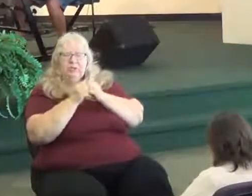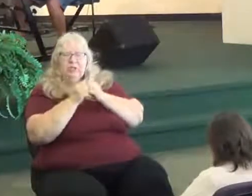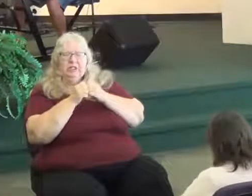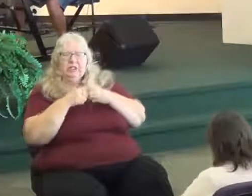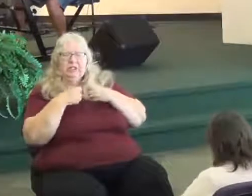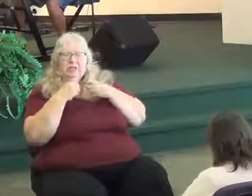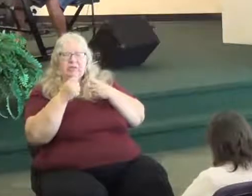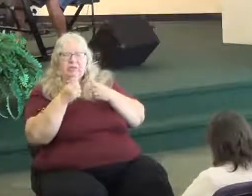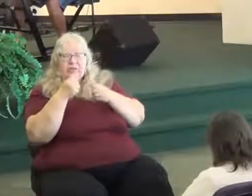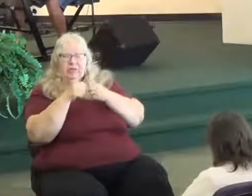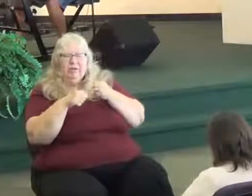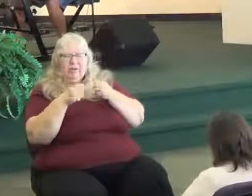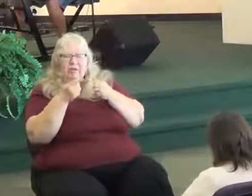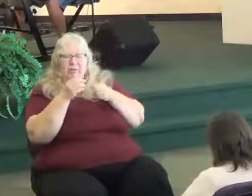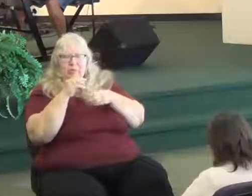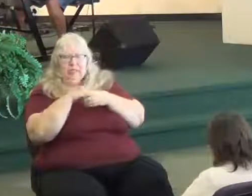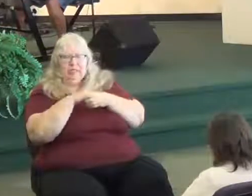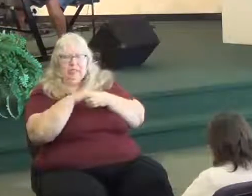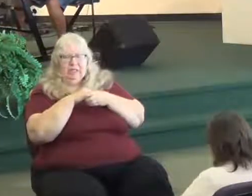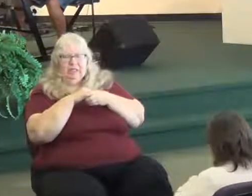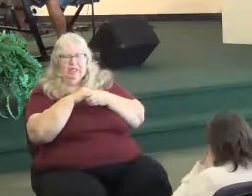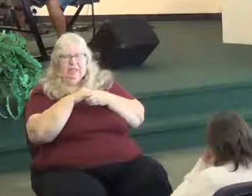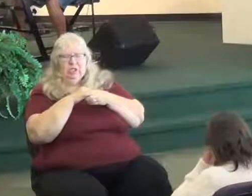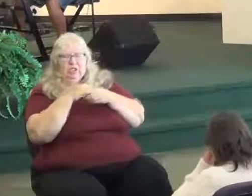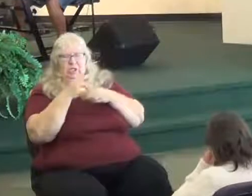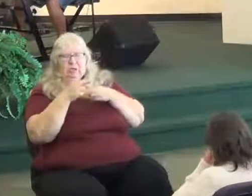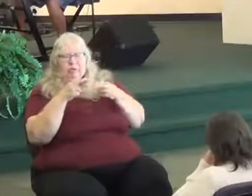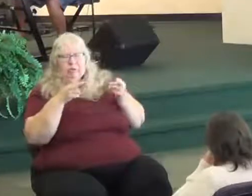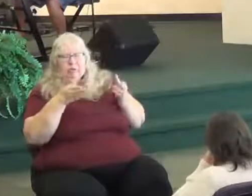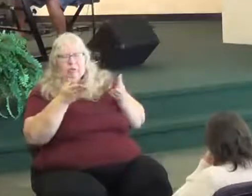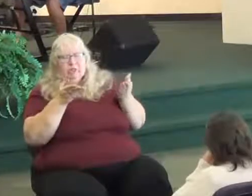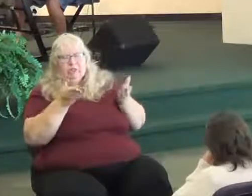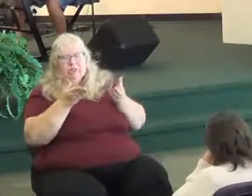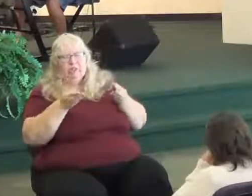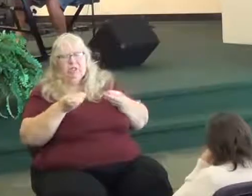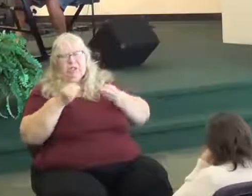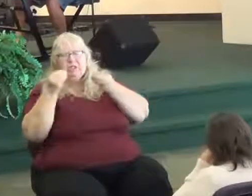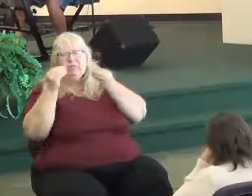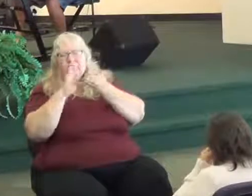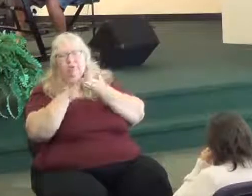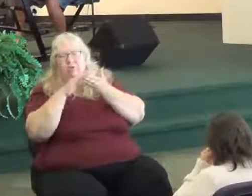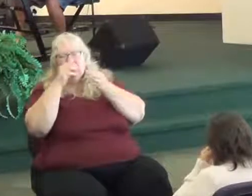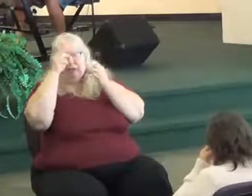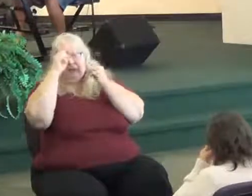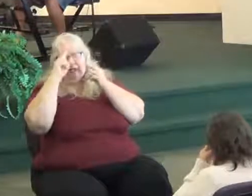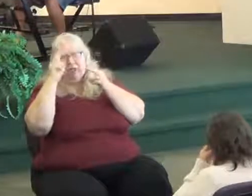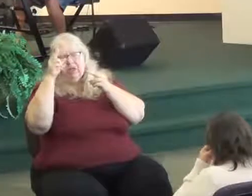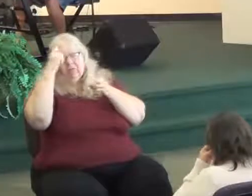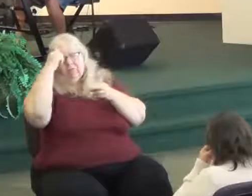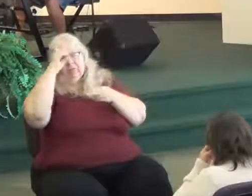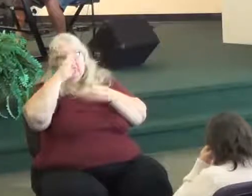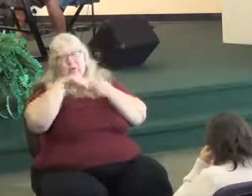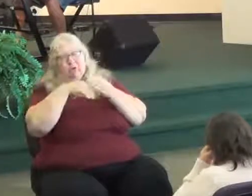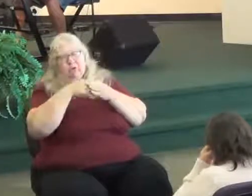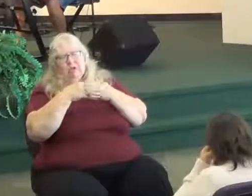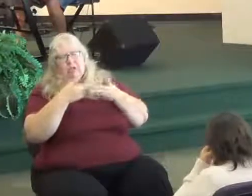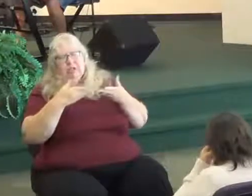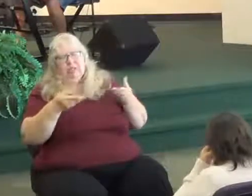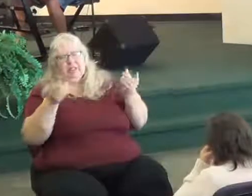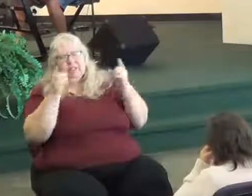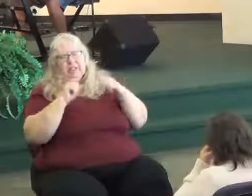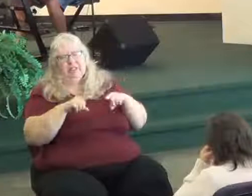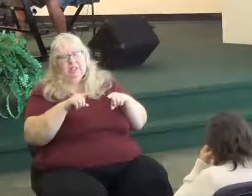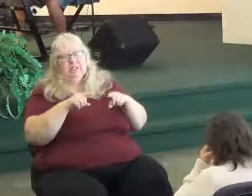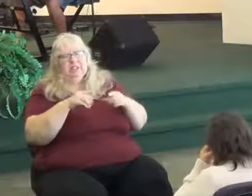Every one of us in the room here are here to praise You and give You glory and honor for all that's happened this week. Lord, some of it's been